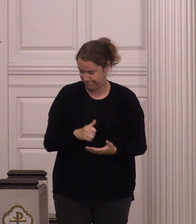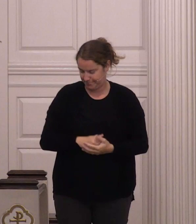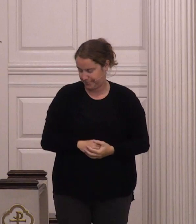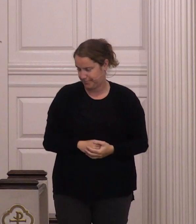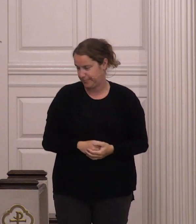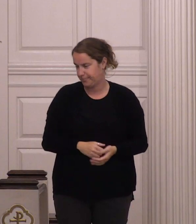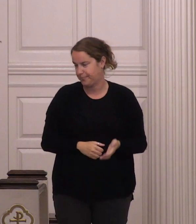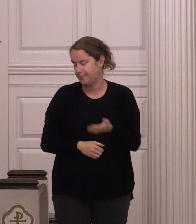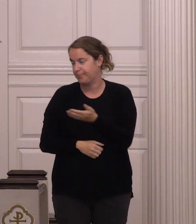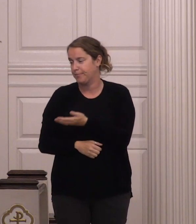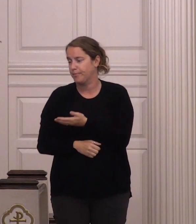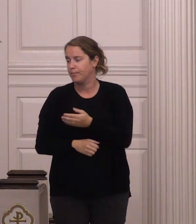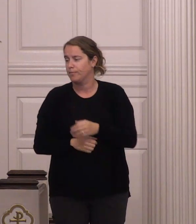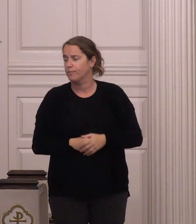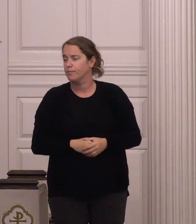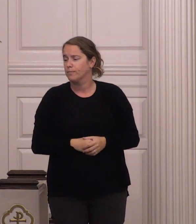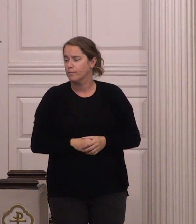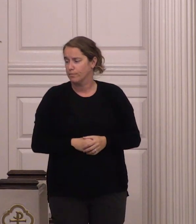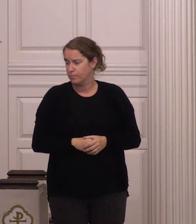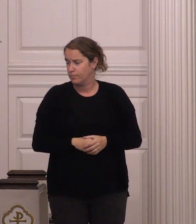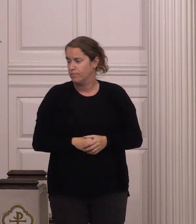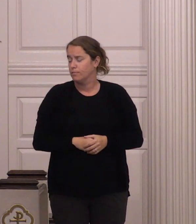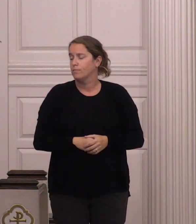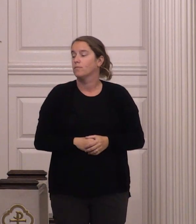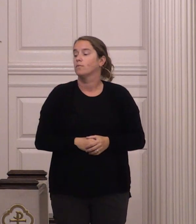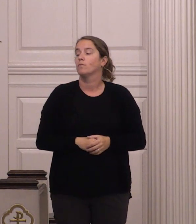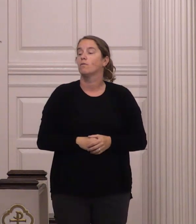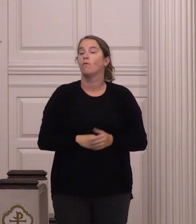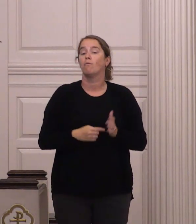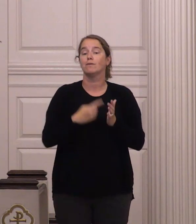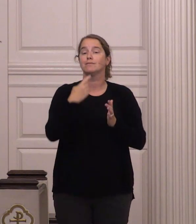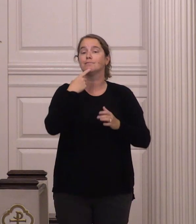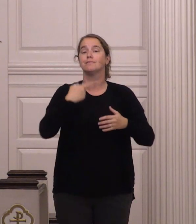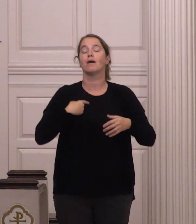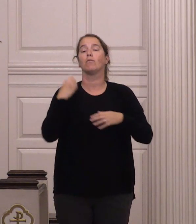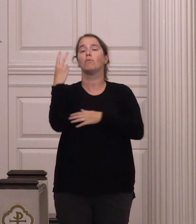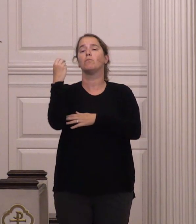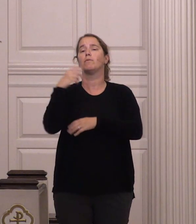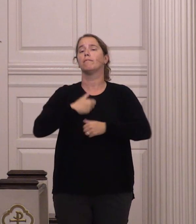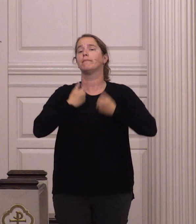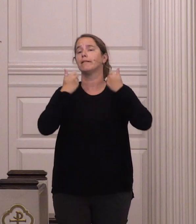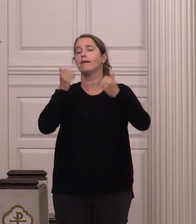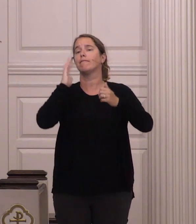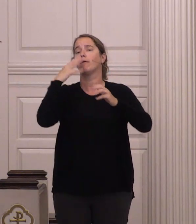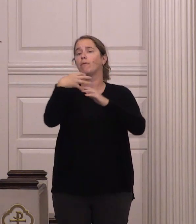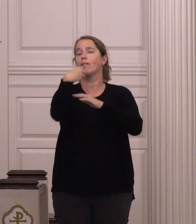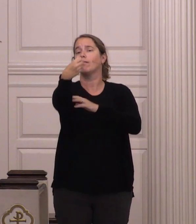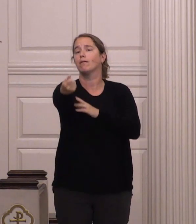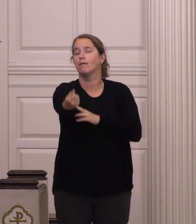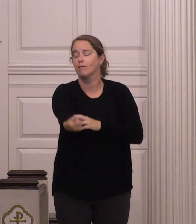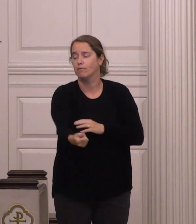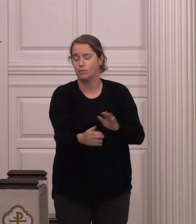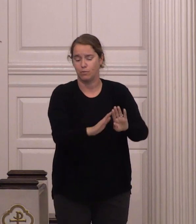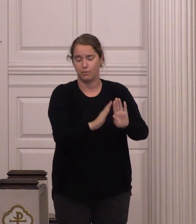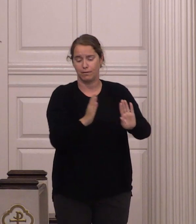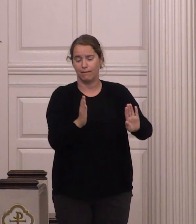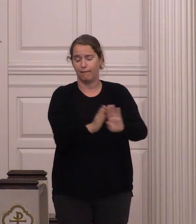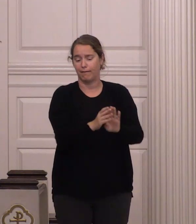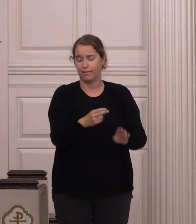Once I said, in the noontime of life I must depart. To the gates of the netherworld I shall be consigned